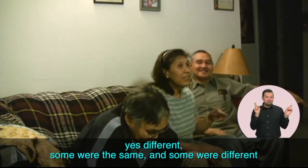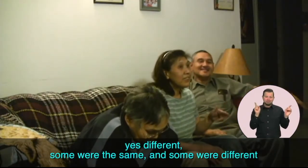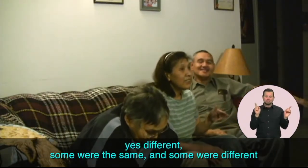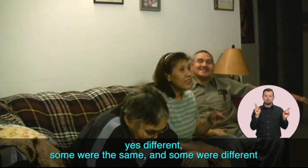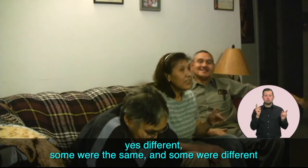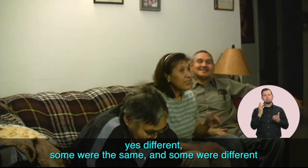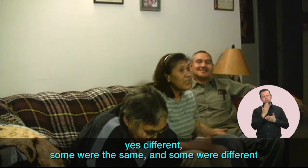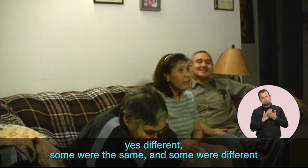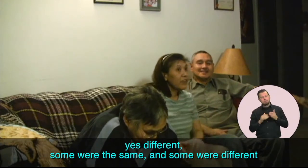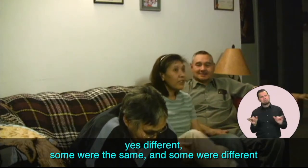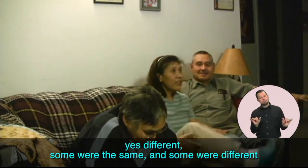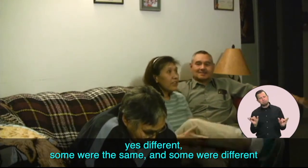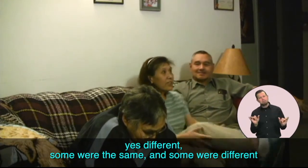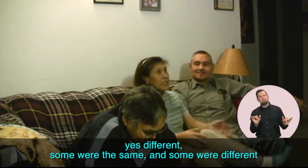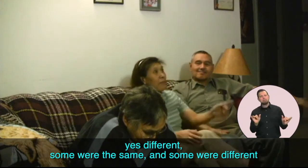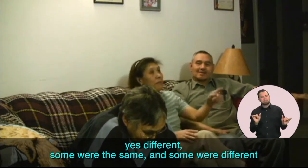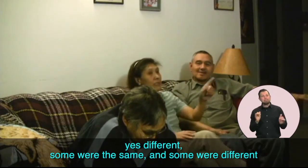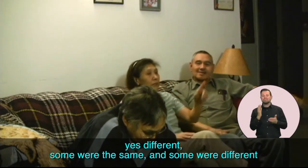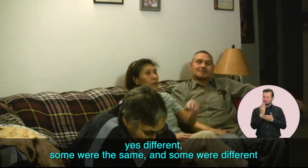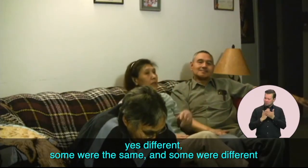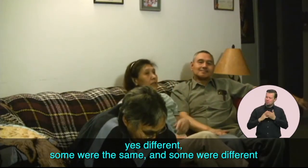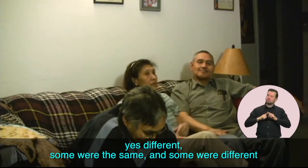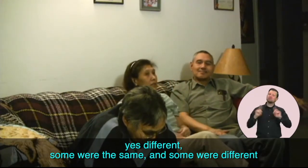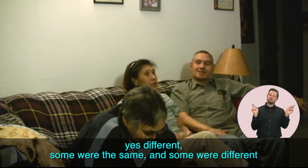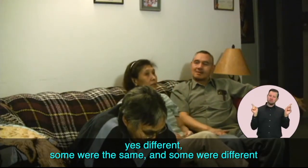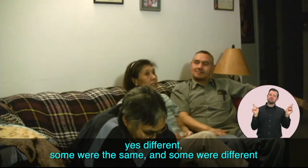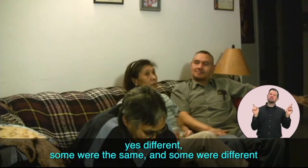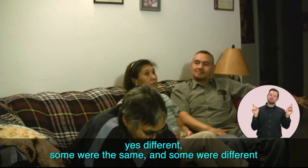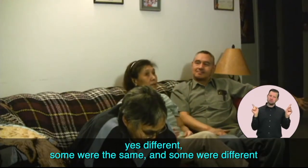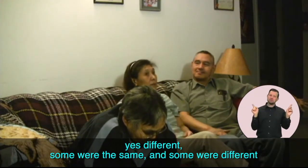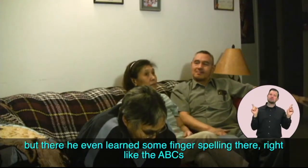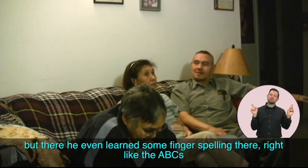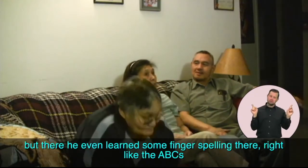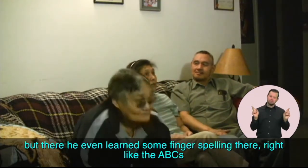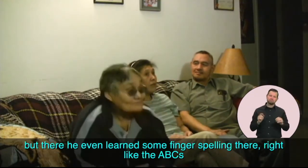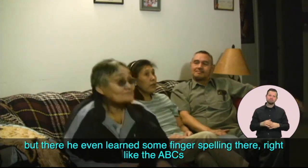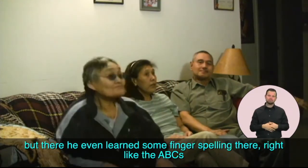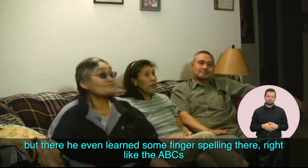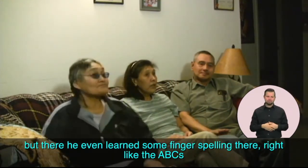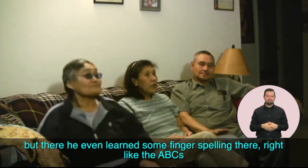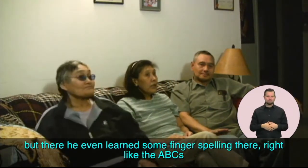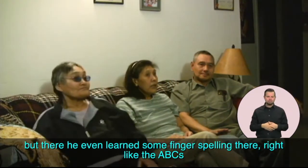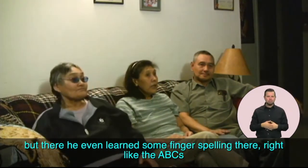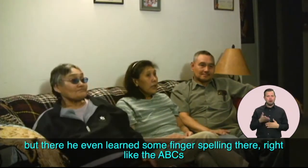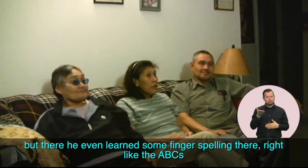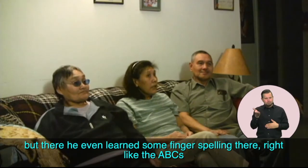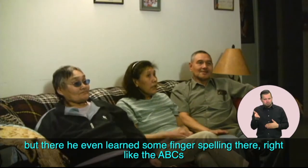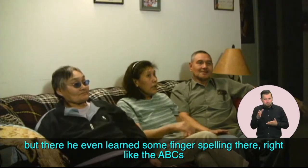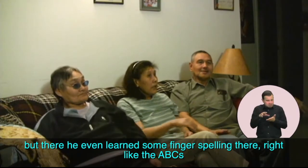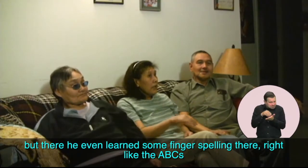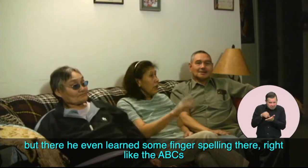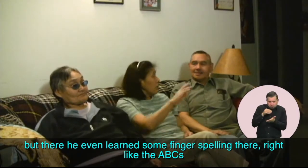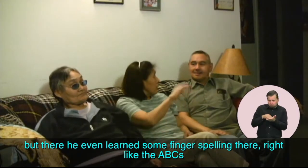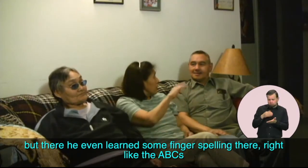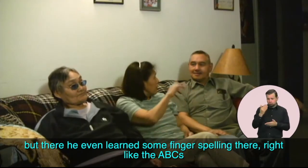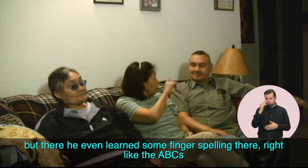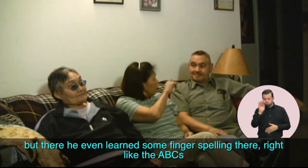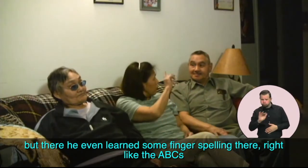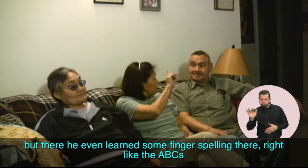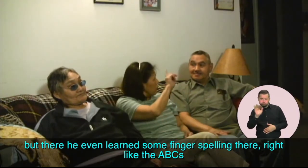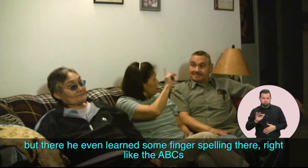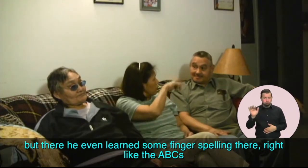Different. Different. Yeah. Different. Yeah. Some different. Same, some different. Same, but there he learned some finger spelling then, eh? Yeah. like